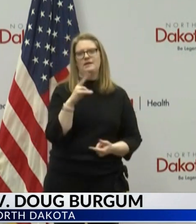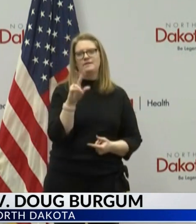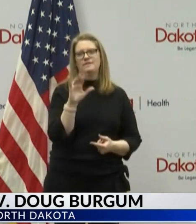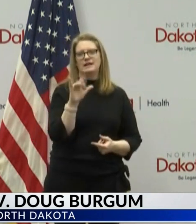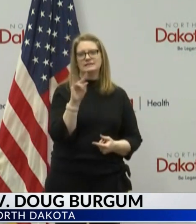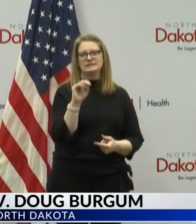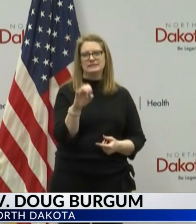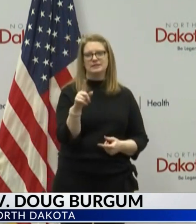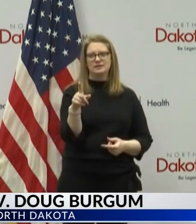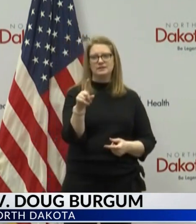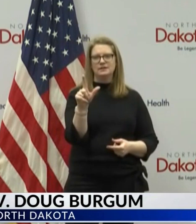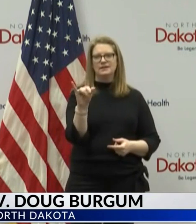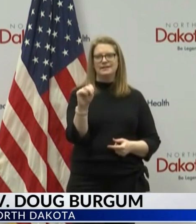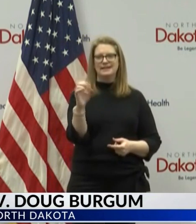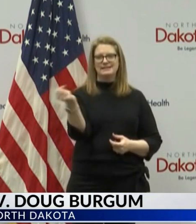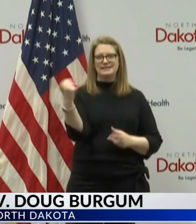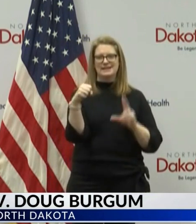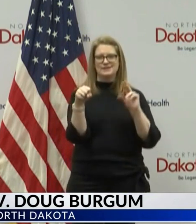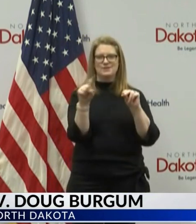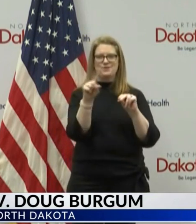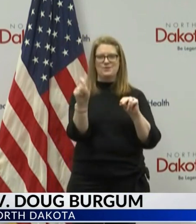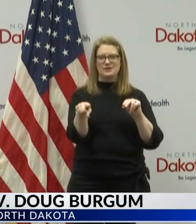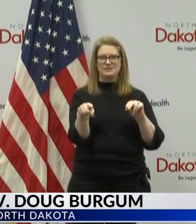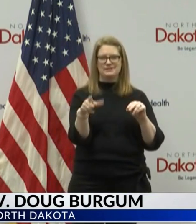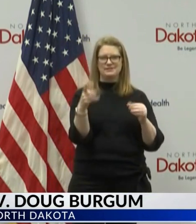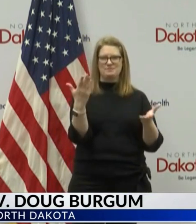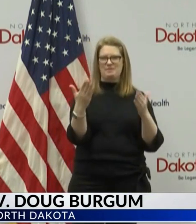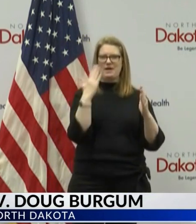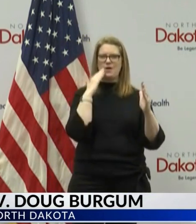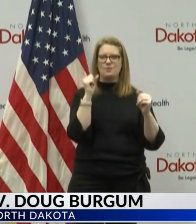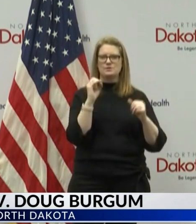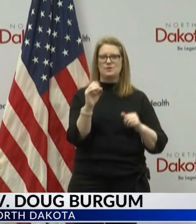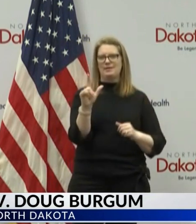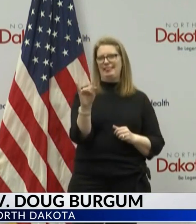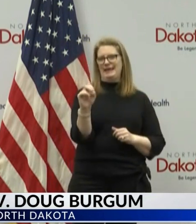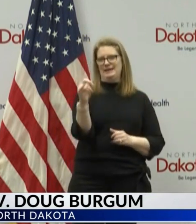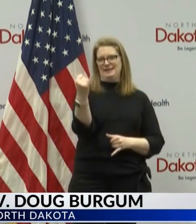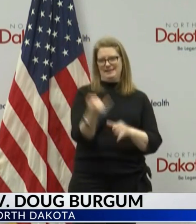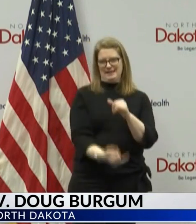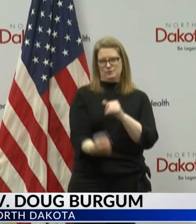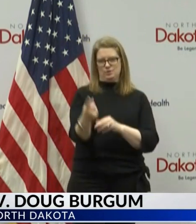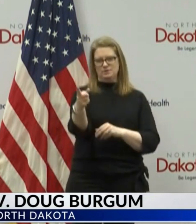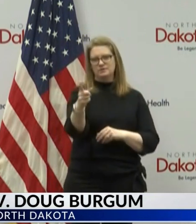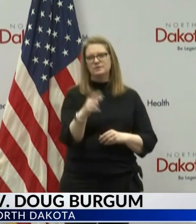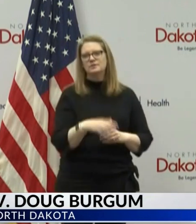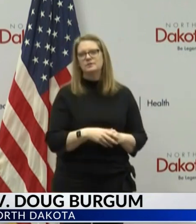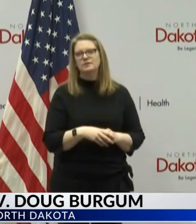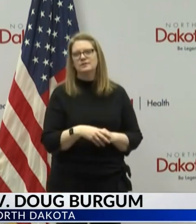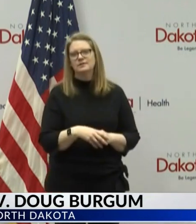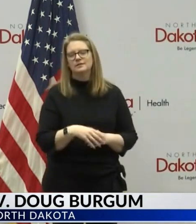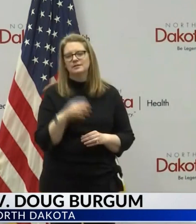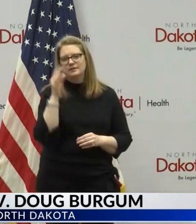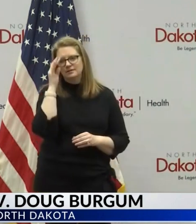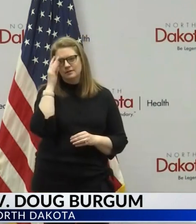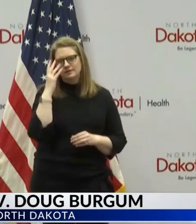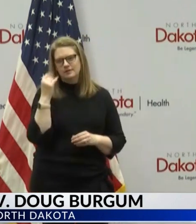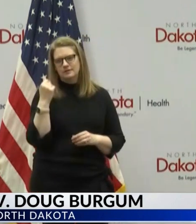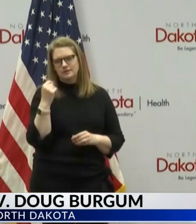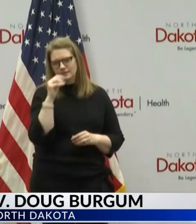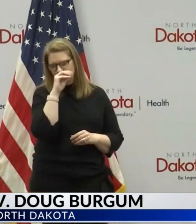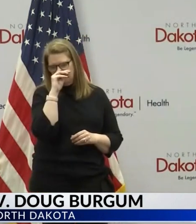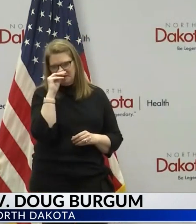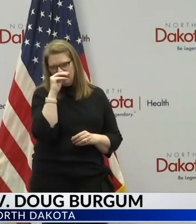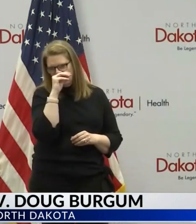one, is it a yes or no question? Be the first one in a month? It might be. Okay. Governor, if somebody were to pass during this time